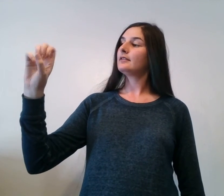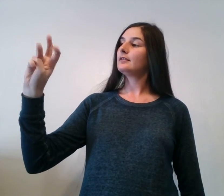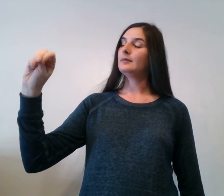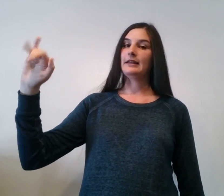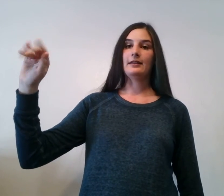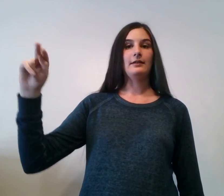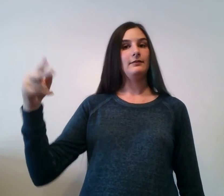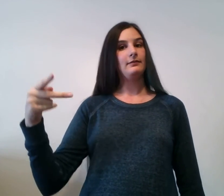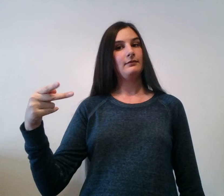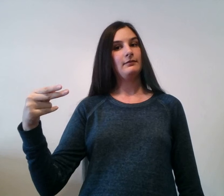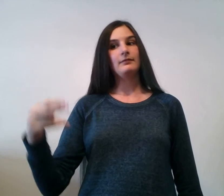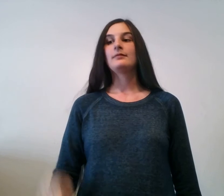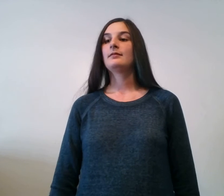Smith.